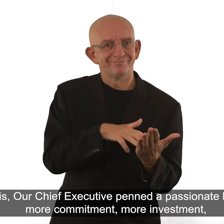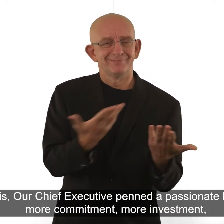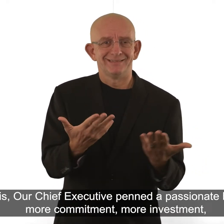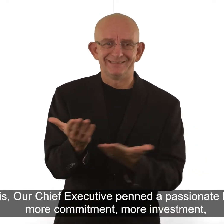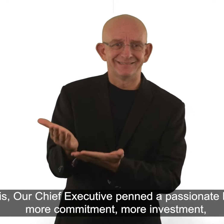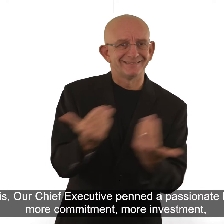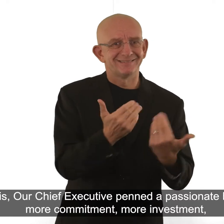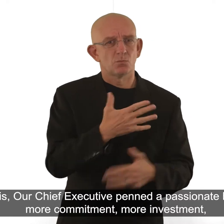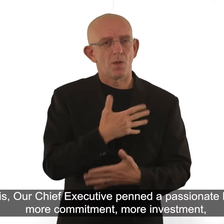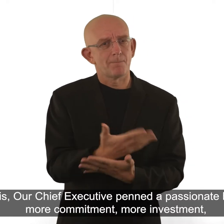investment,